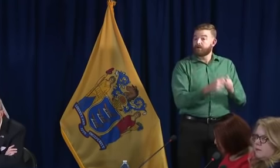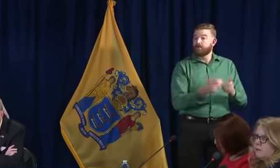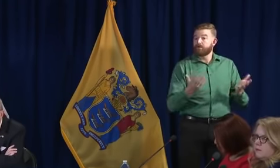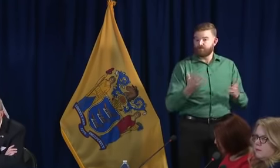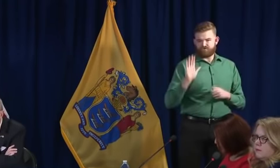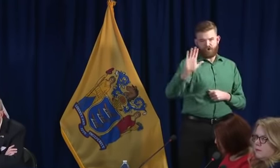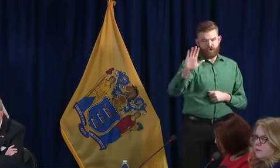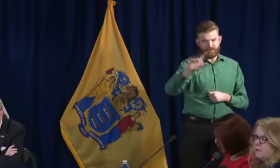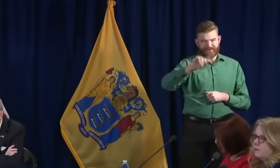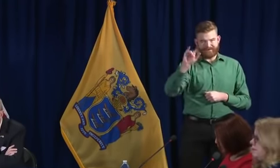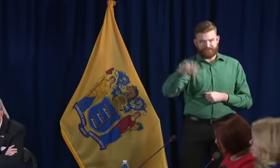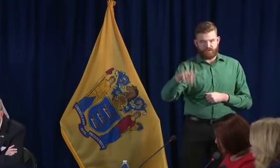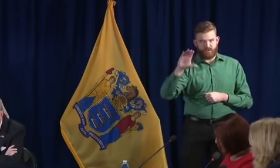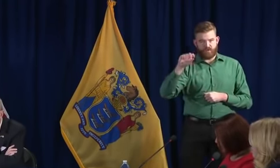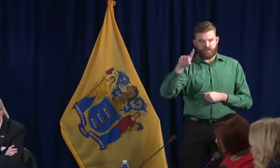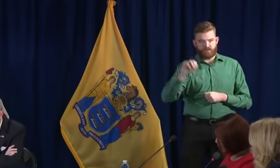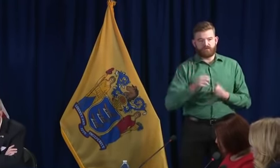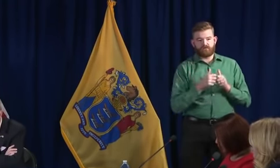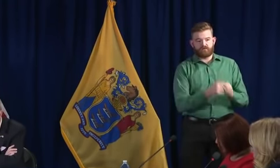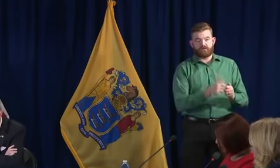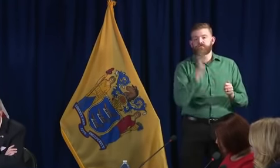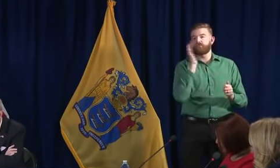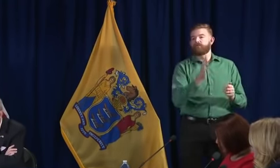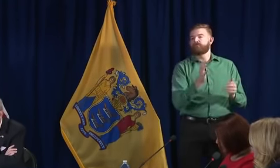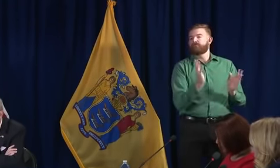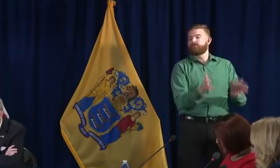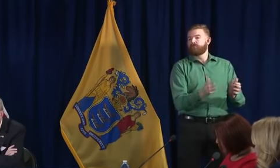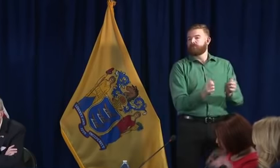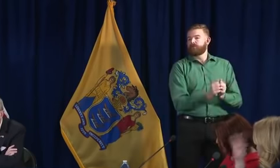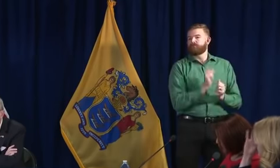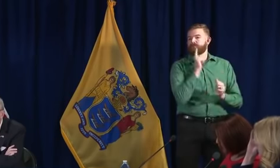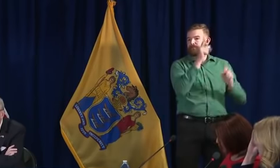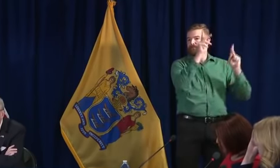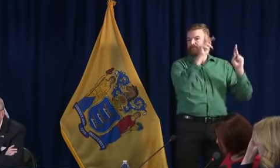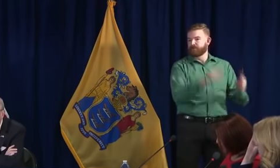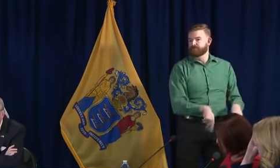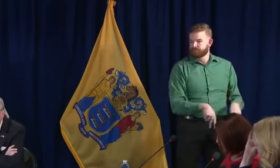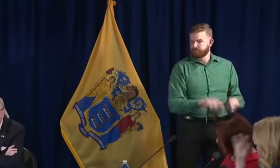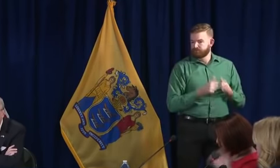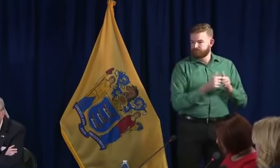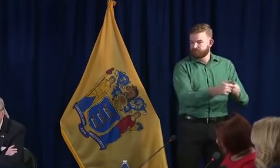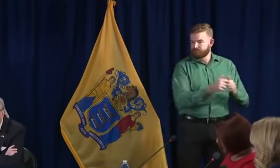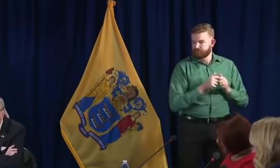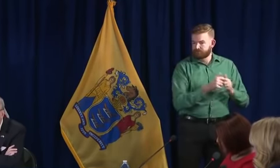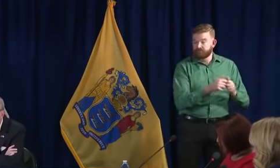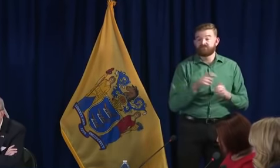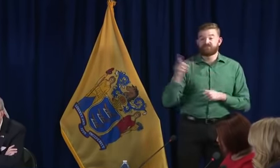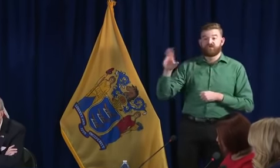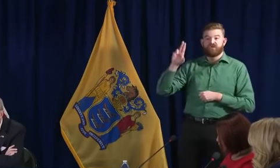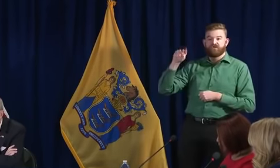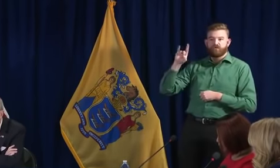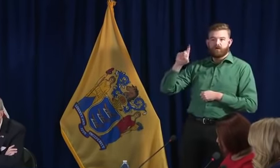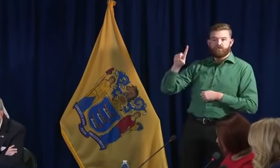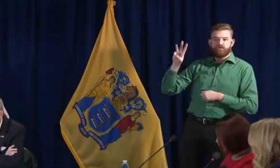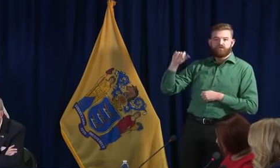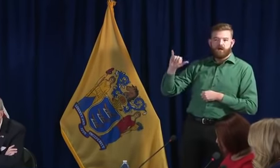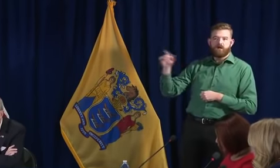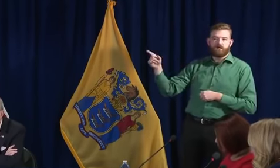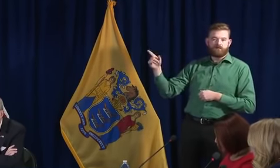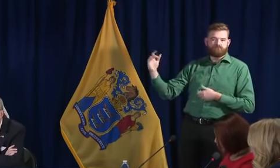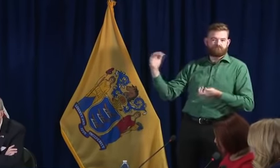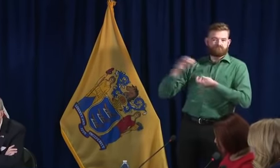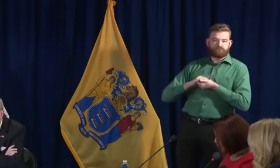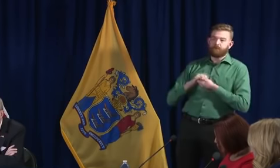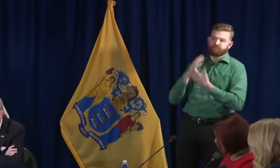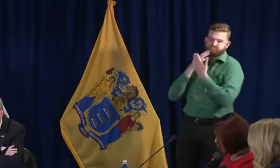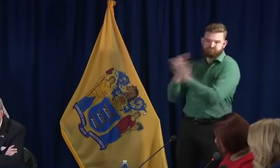this. As Judy invariably or I have said at these gatherings, as a general matter, if you've got questions about this,